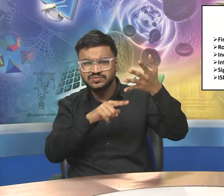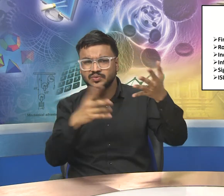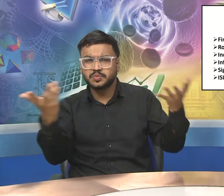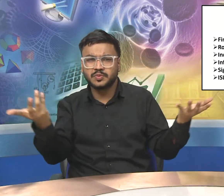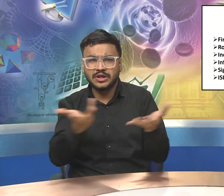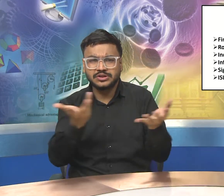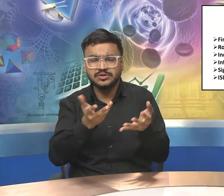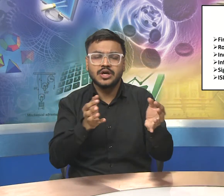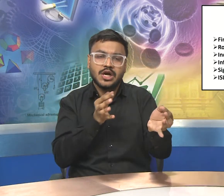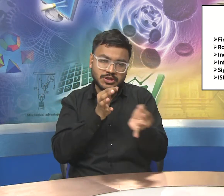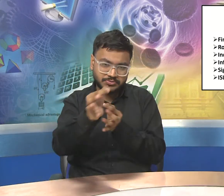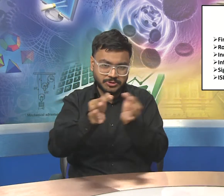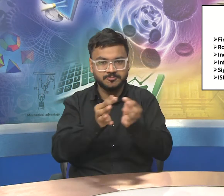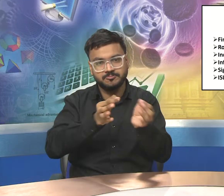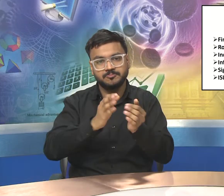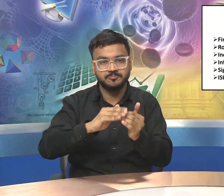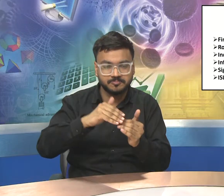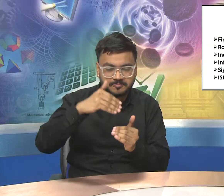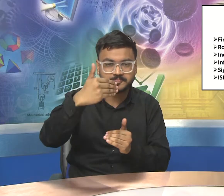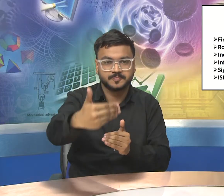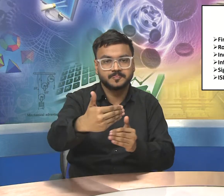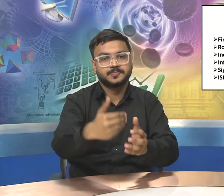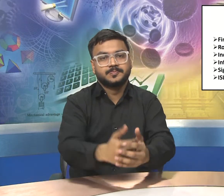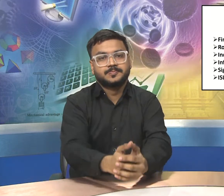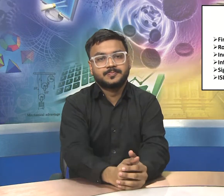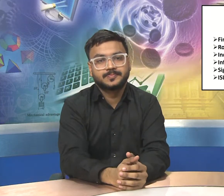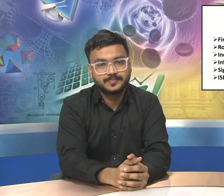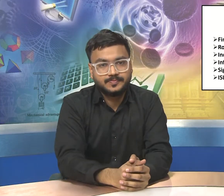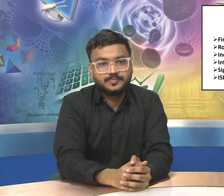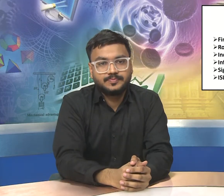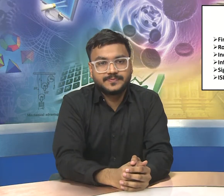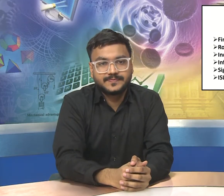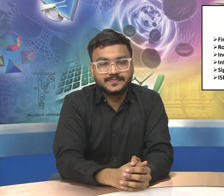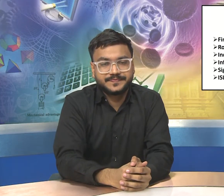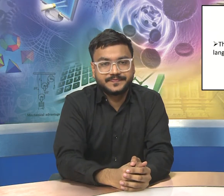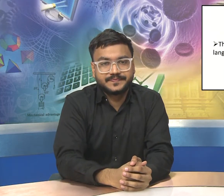BAASLS and ISLRTC and NIOS.